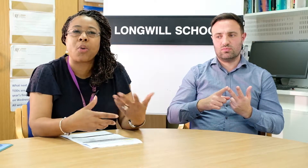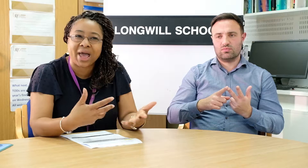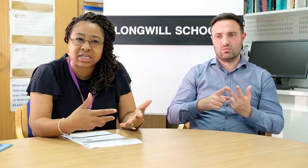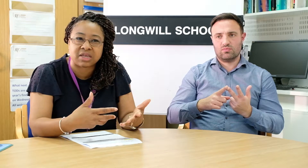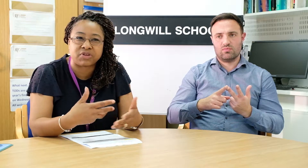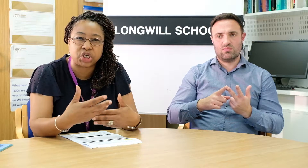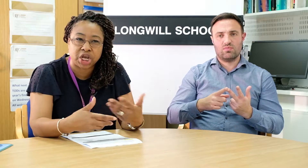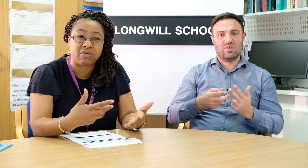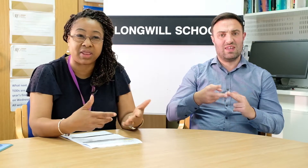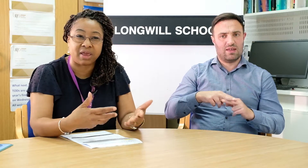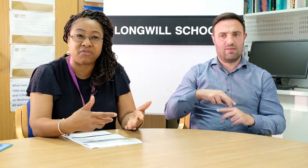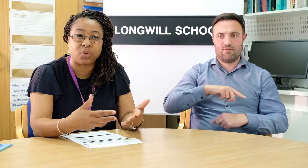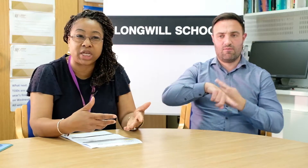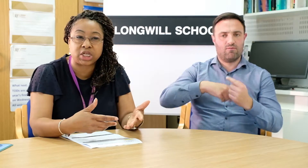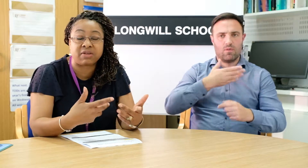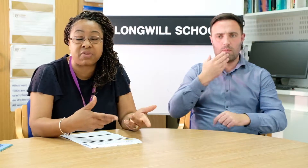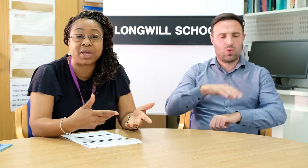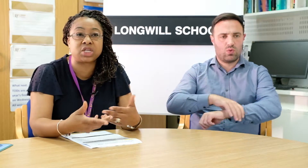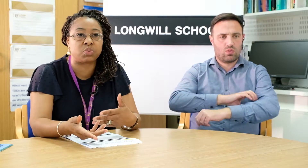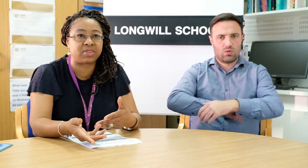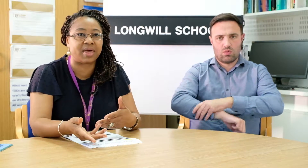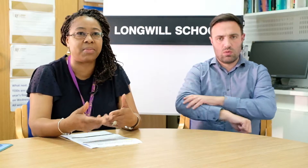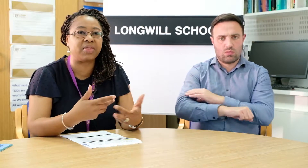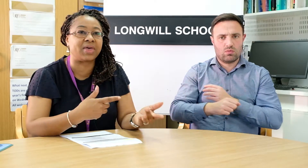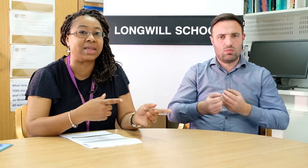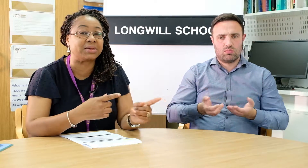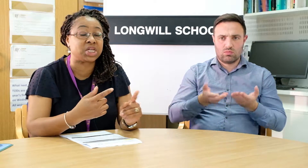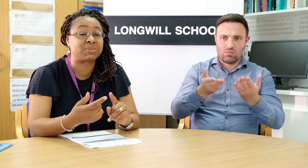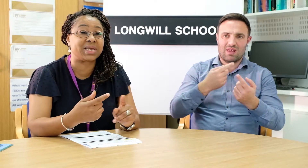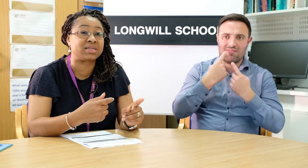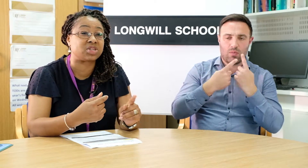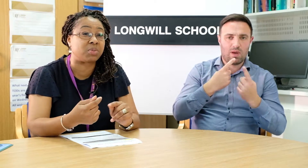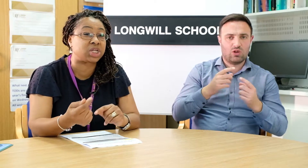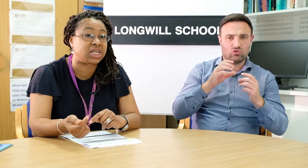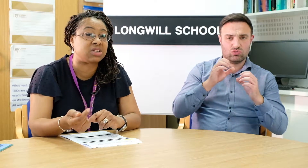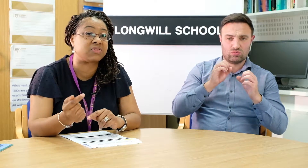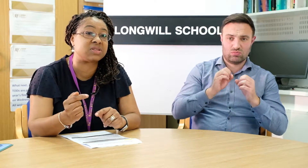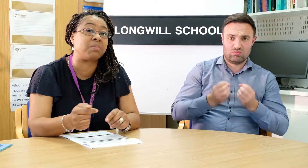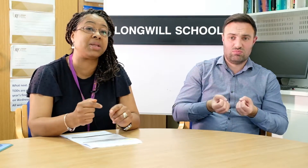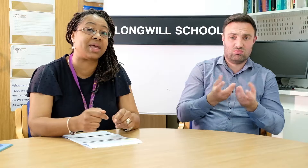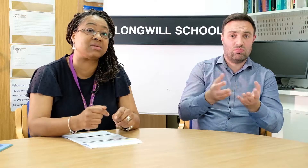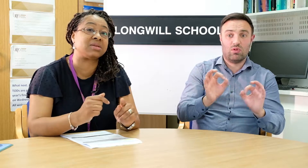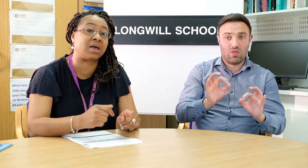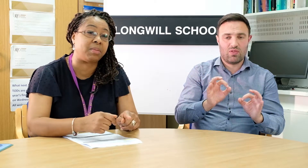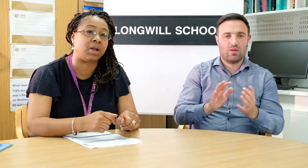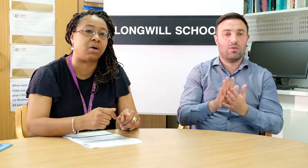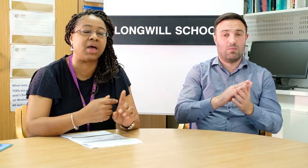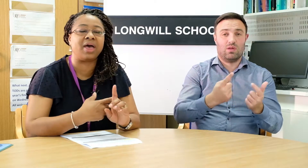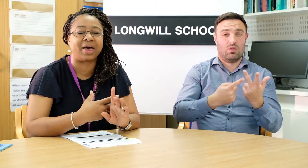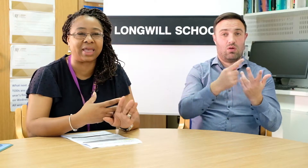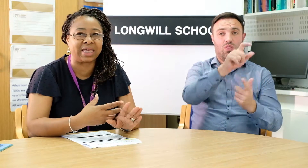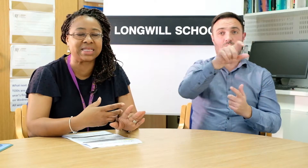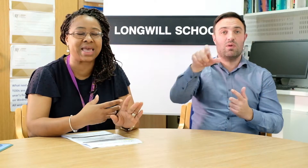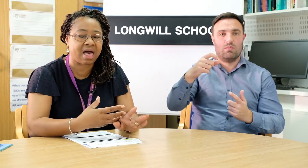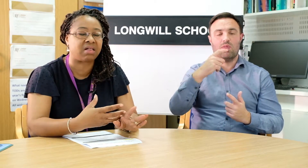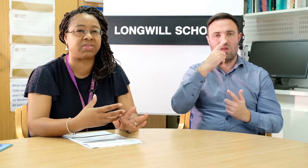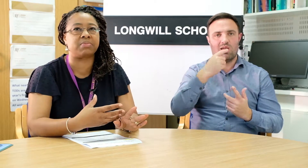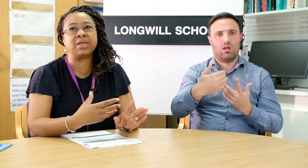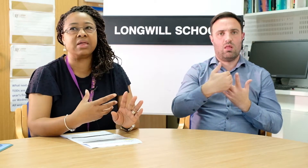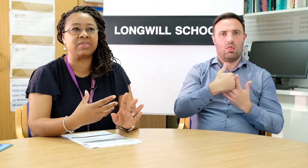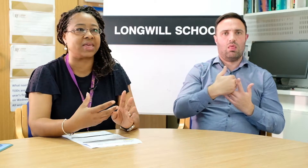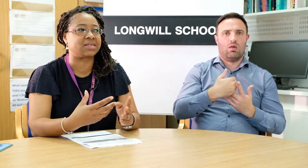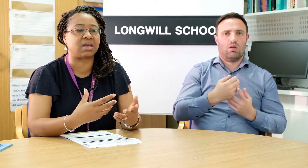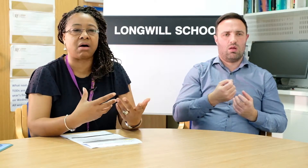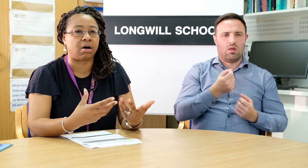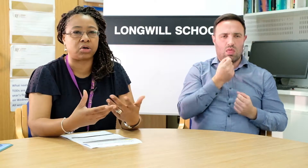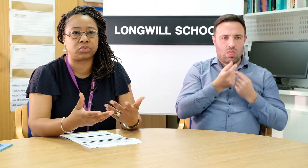if we're not proactive in sharing that information with them, then it just makes it so much easier for somebody else to come along and tell